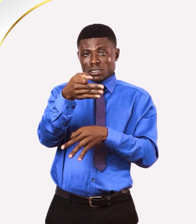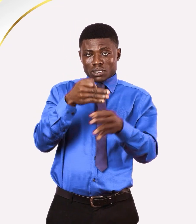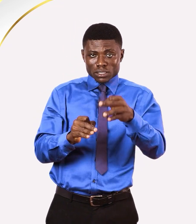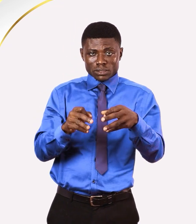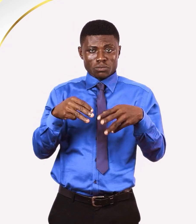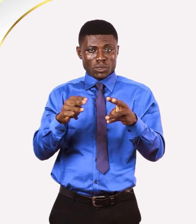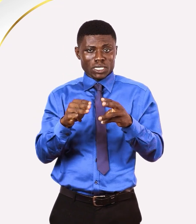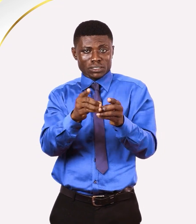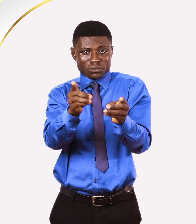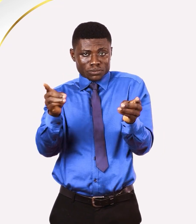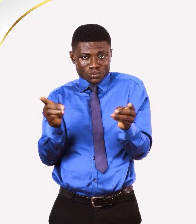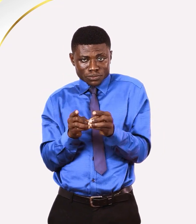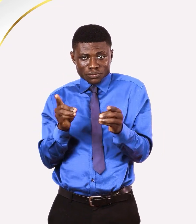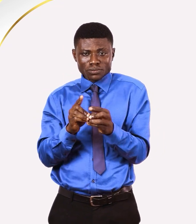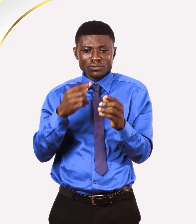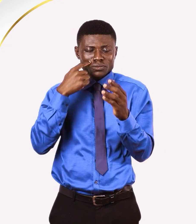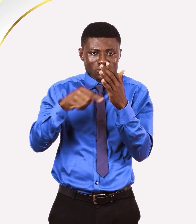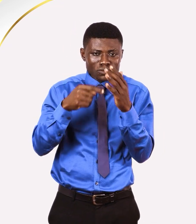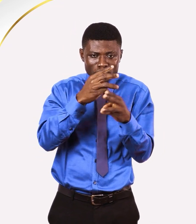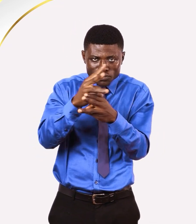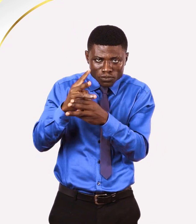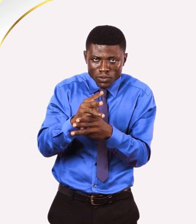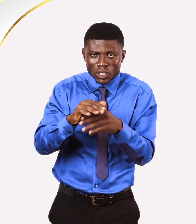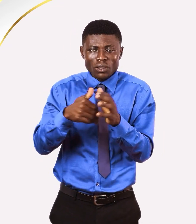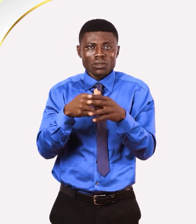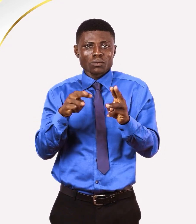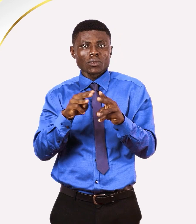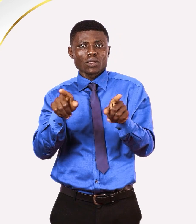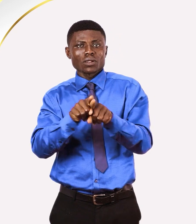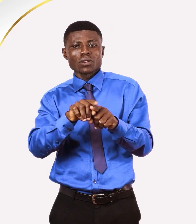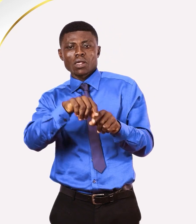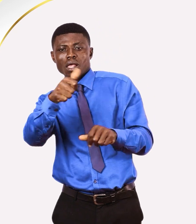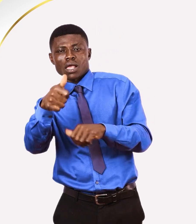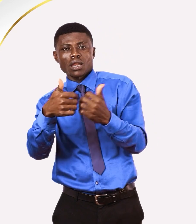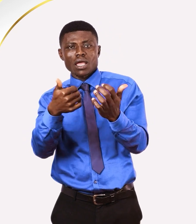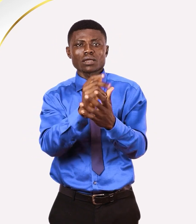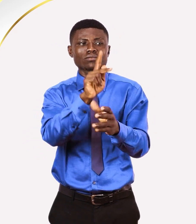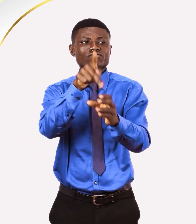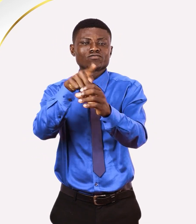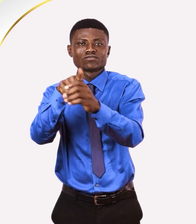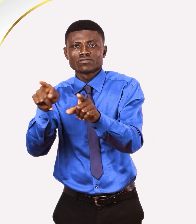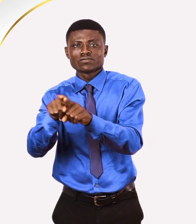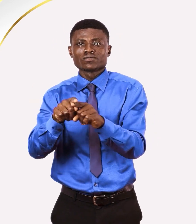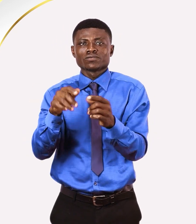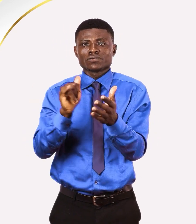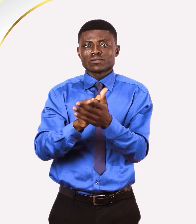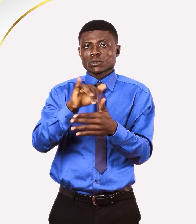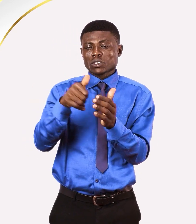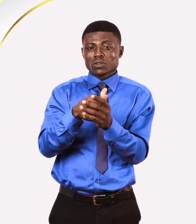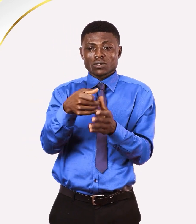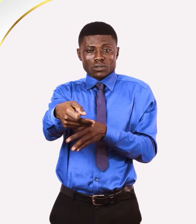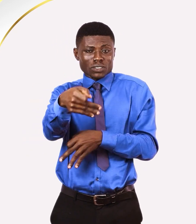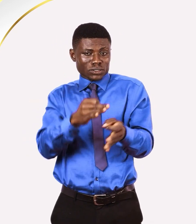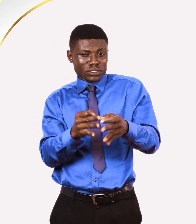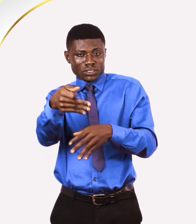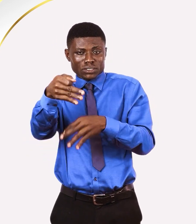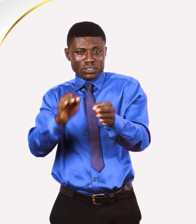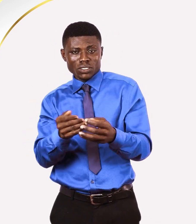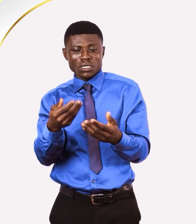exchanges and markets department supervises the market and all its participants, which are